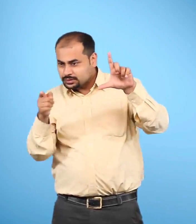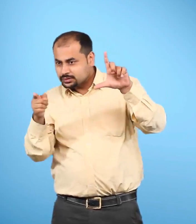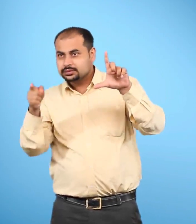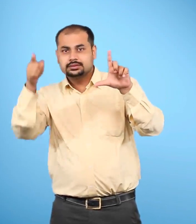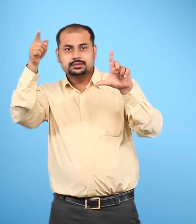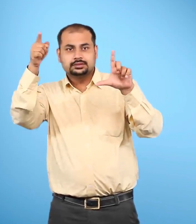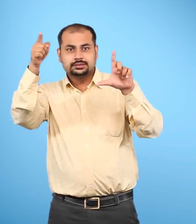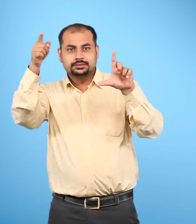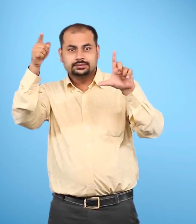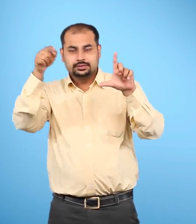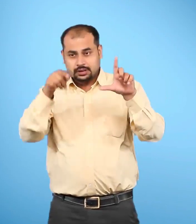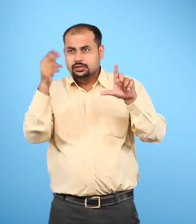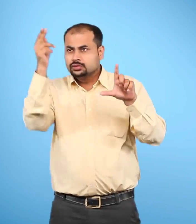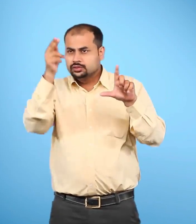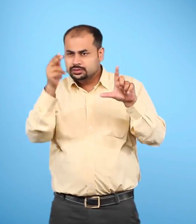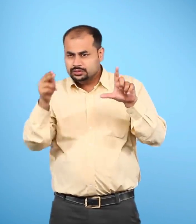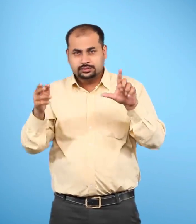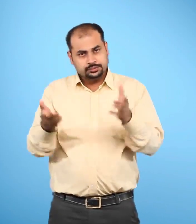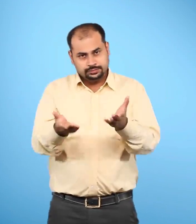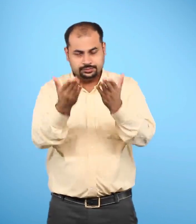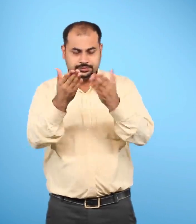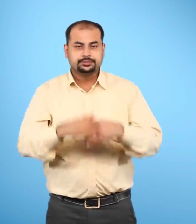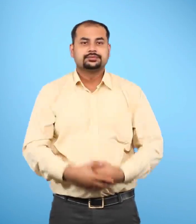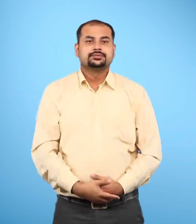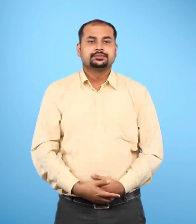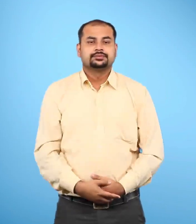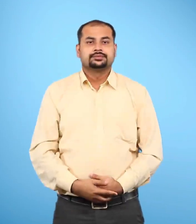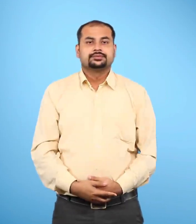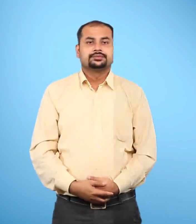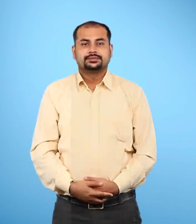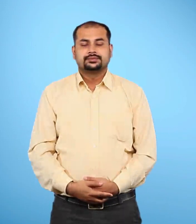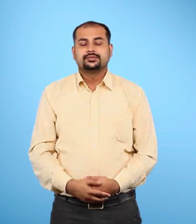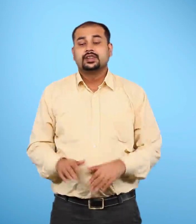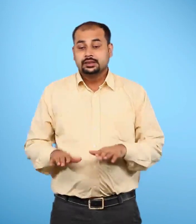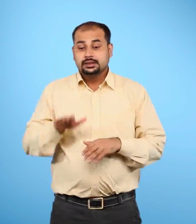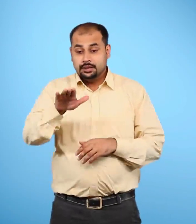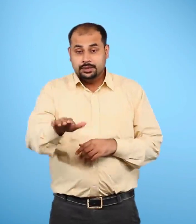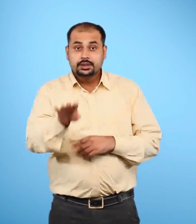square. Step 4.